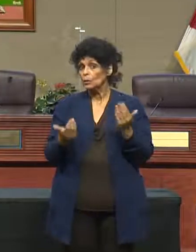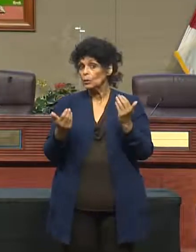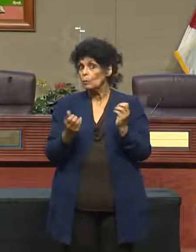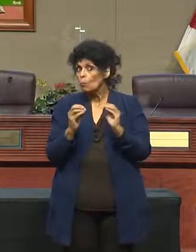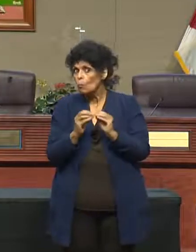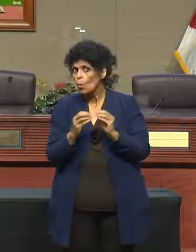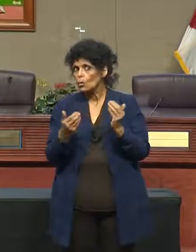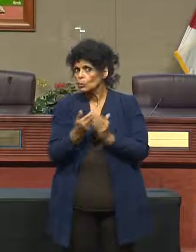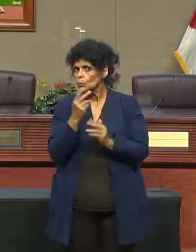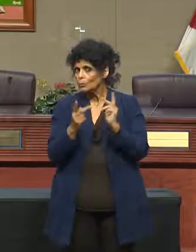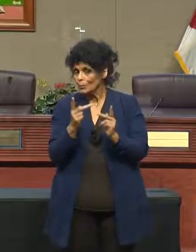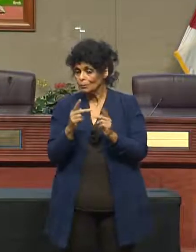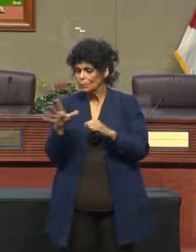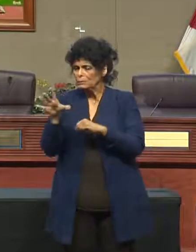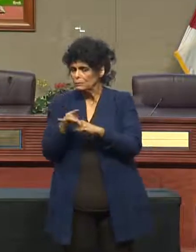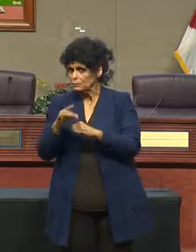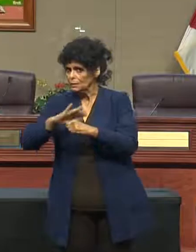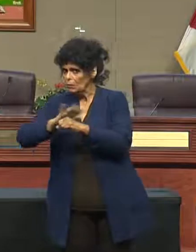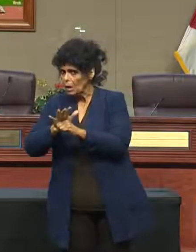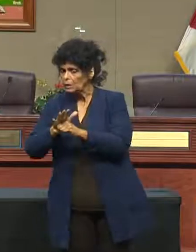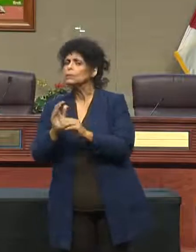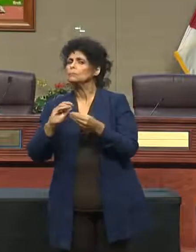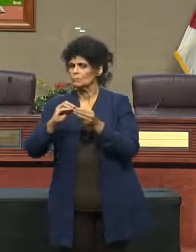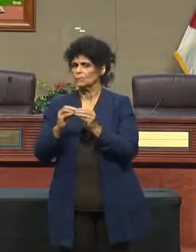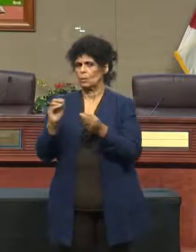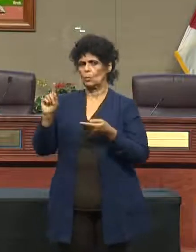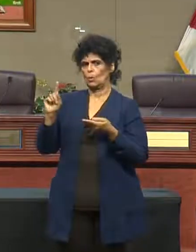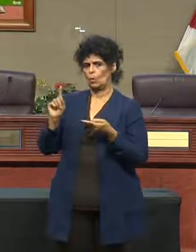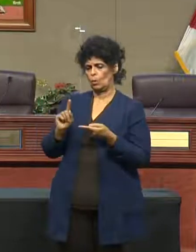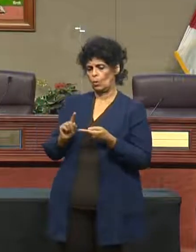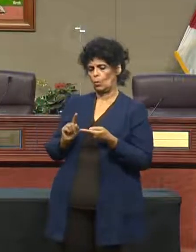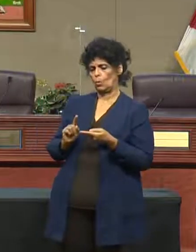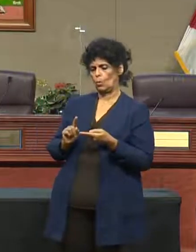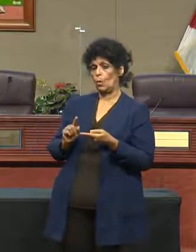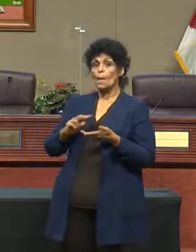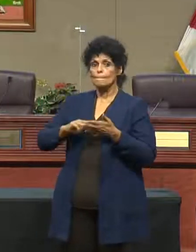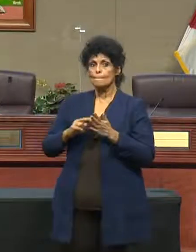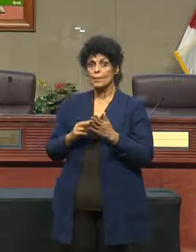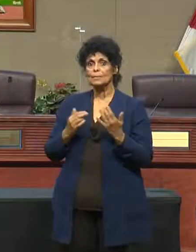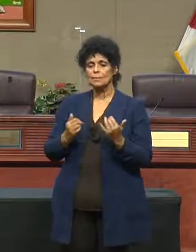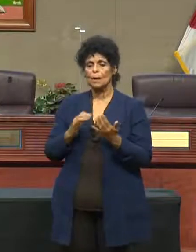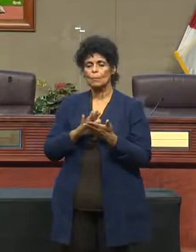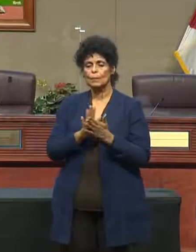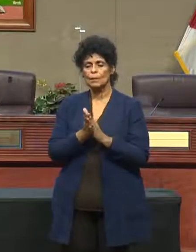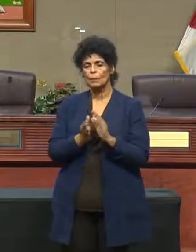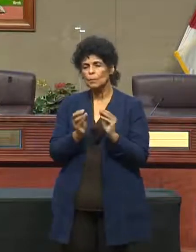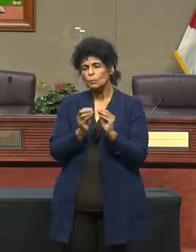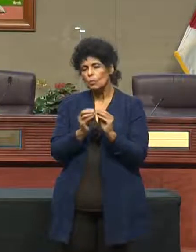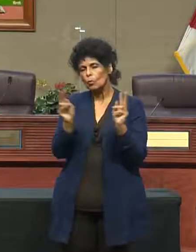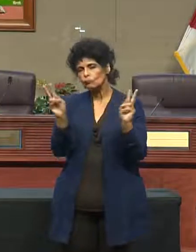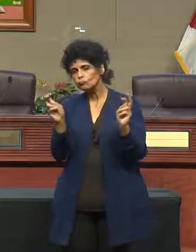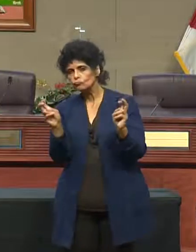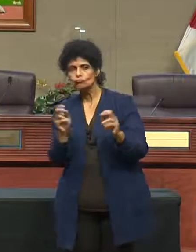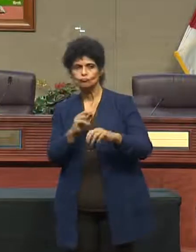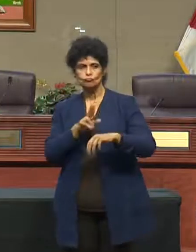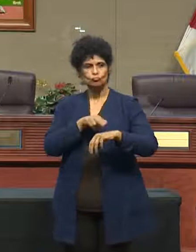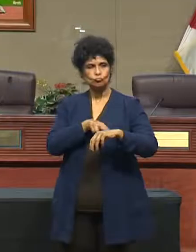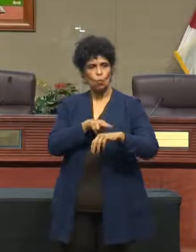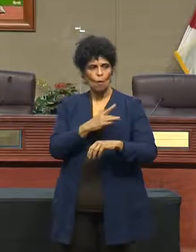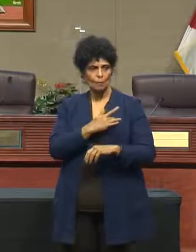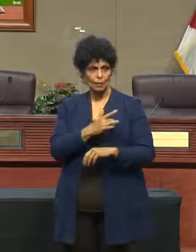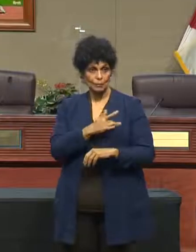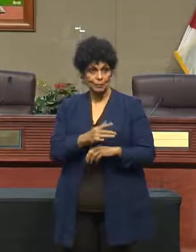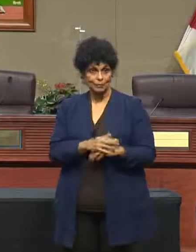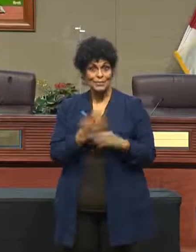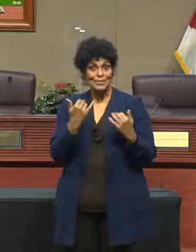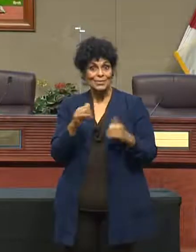County. So I'm happy to say that we are returning to some sense of normalcy at this time. And so with that, I'm